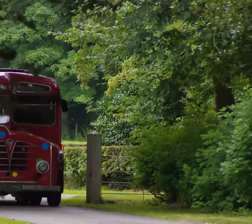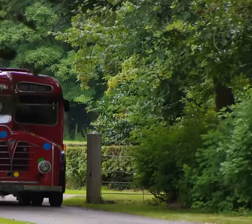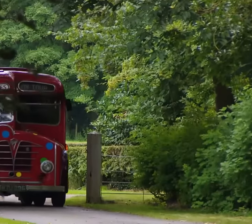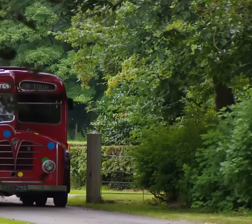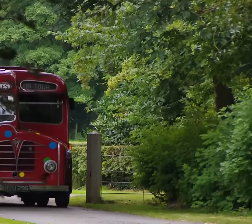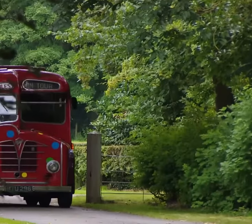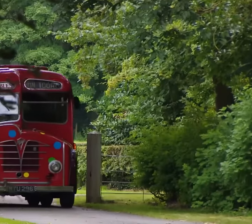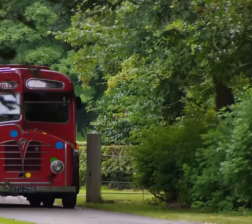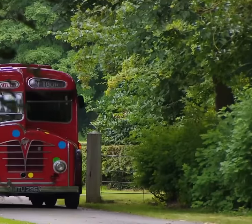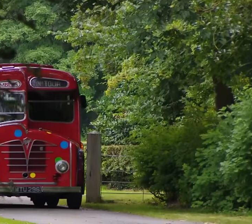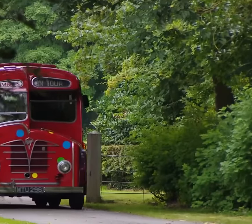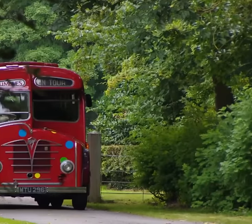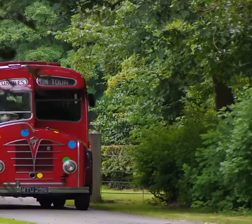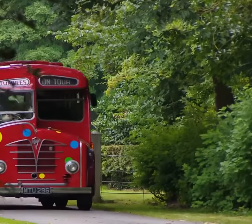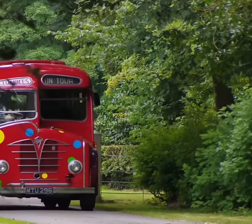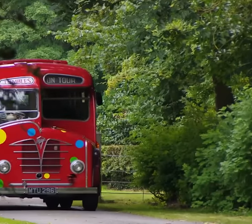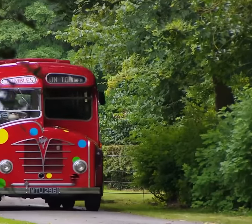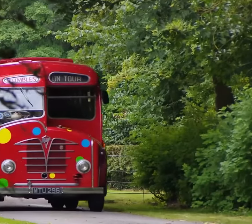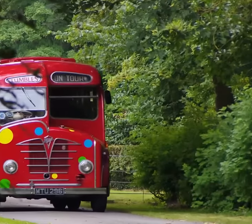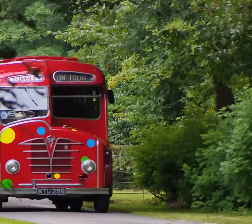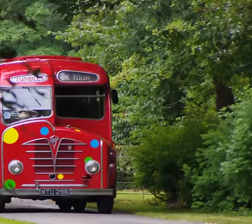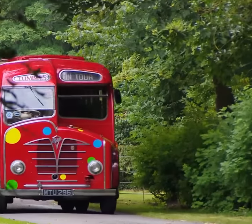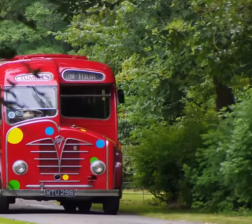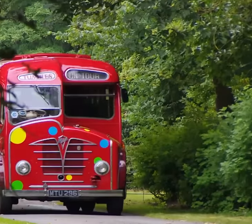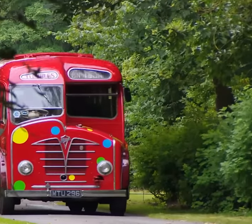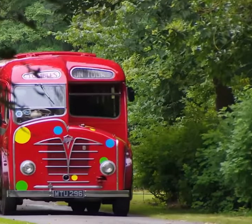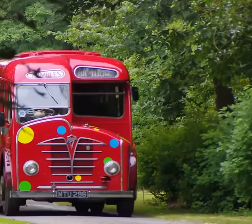Grandad Tumble, are we nearly there yet?